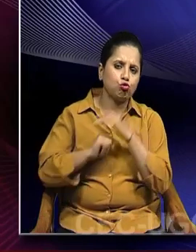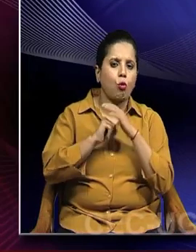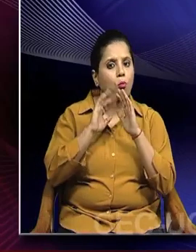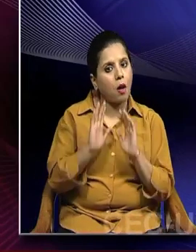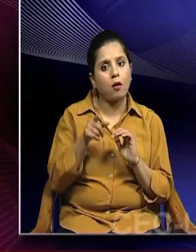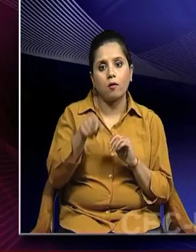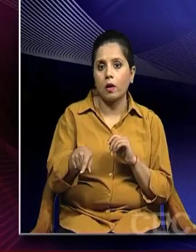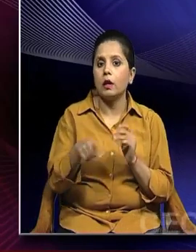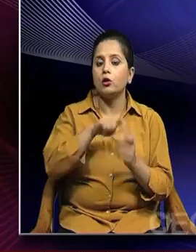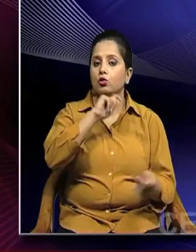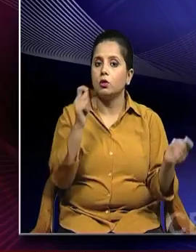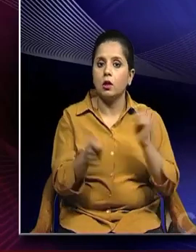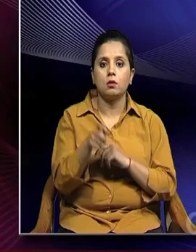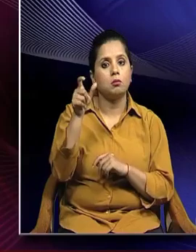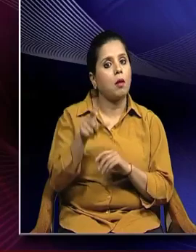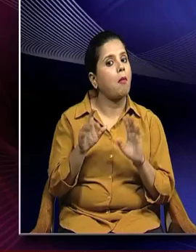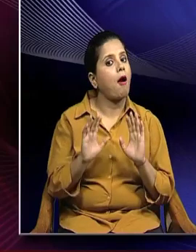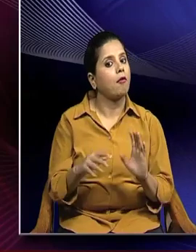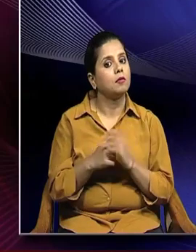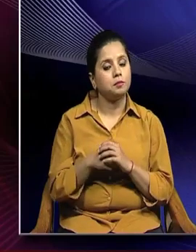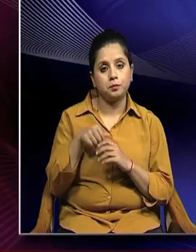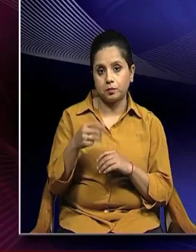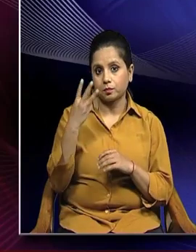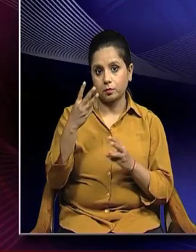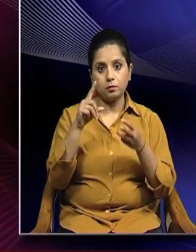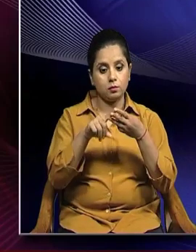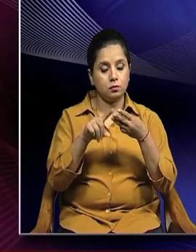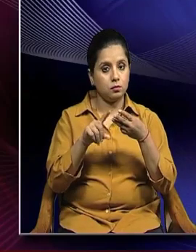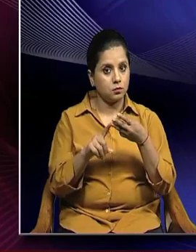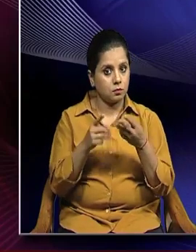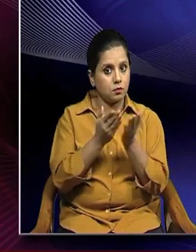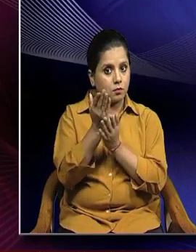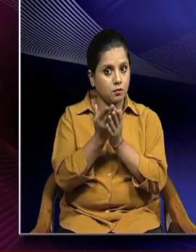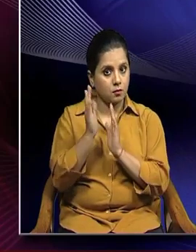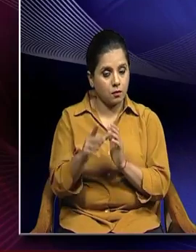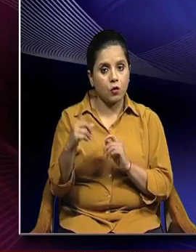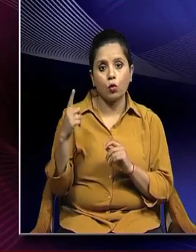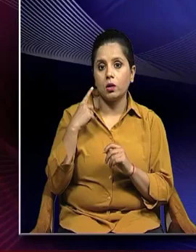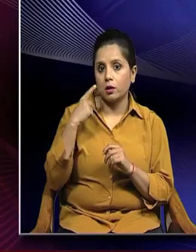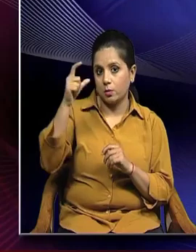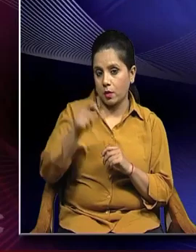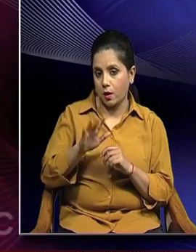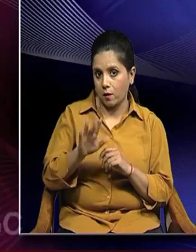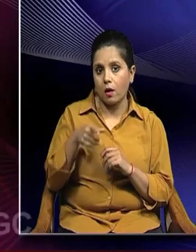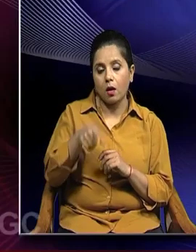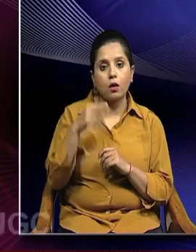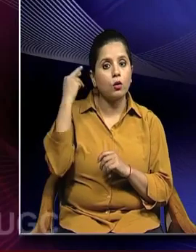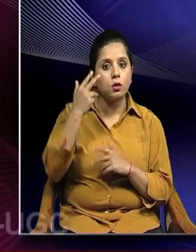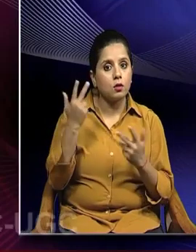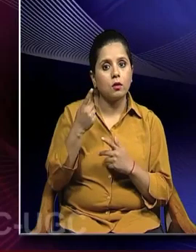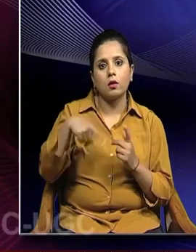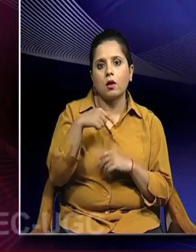that they are revolution makers. So these are the three types of leaderships according to which we